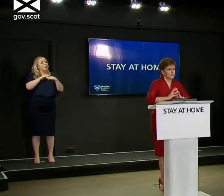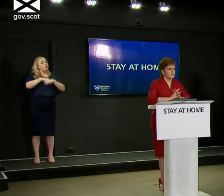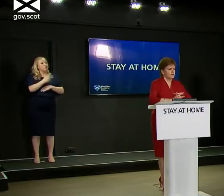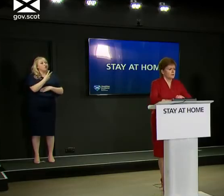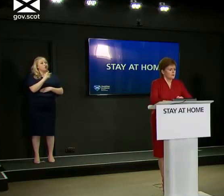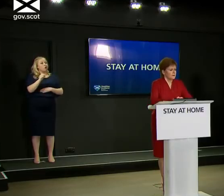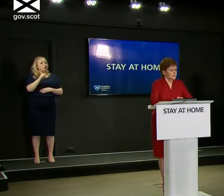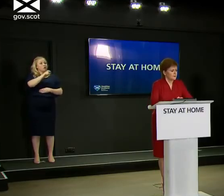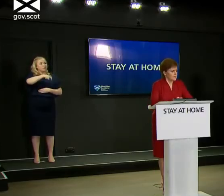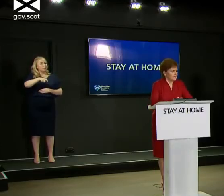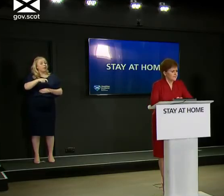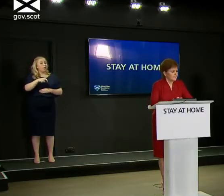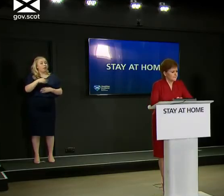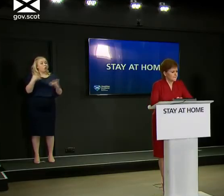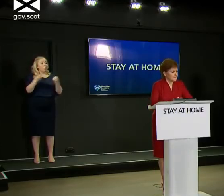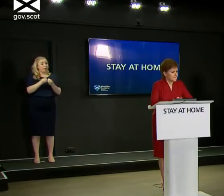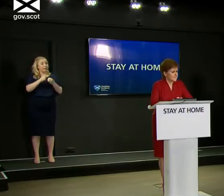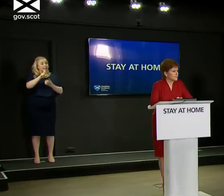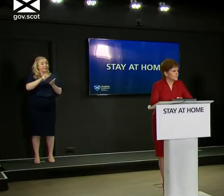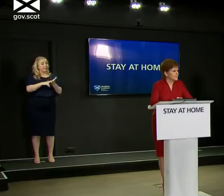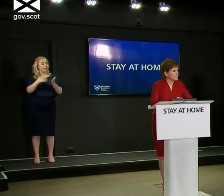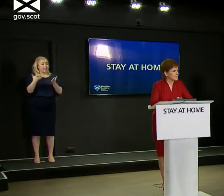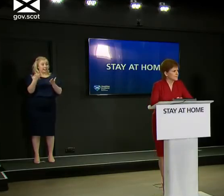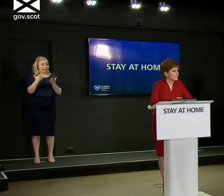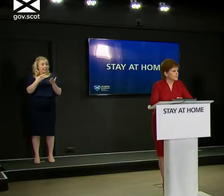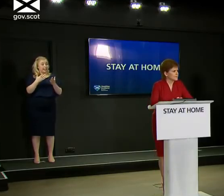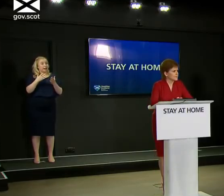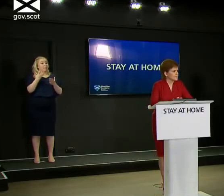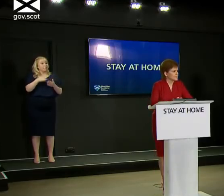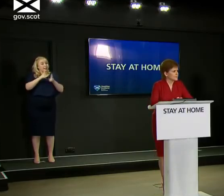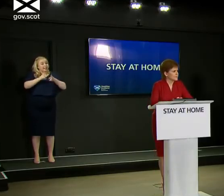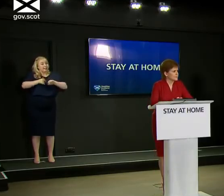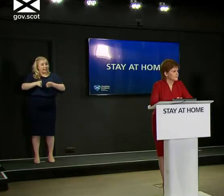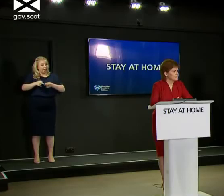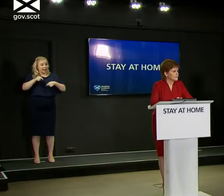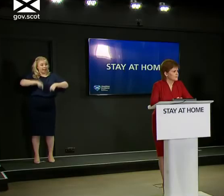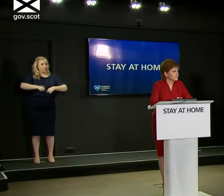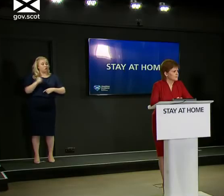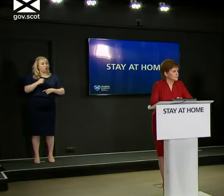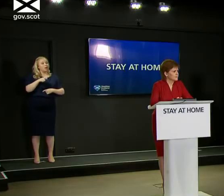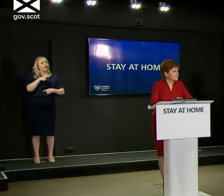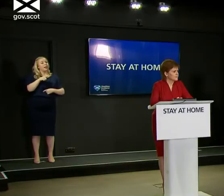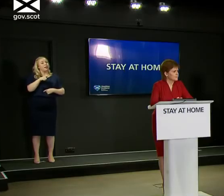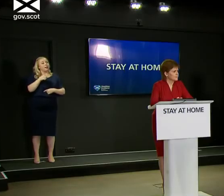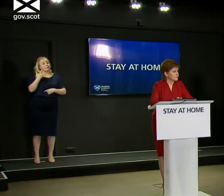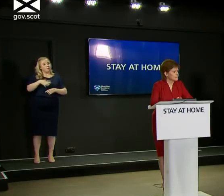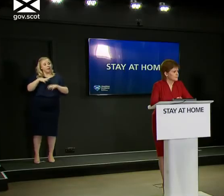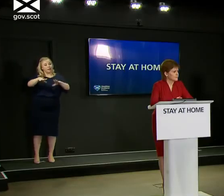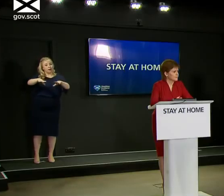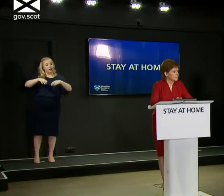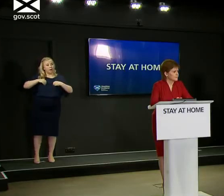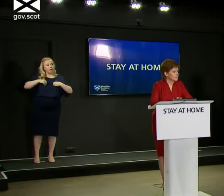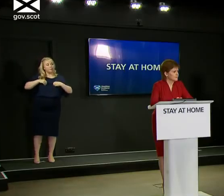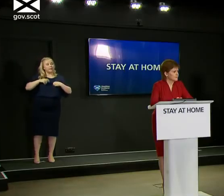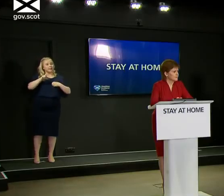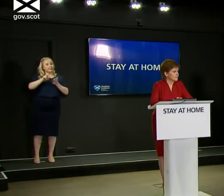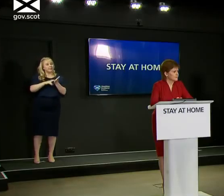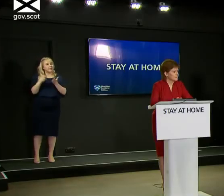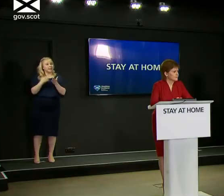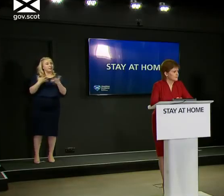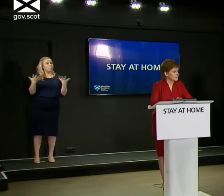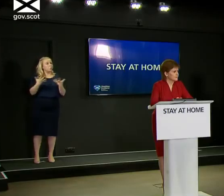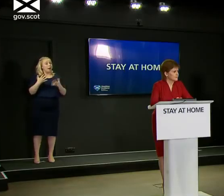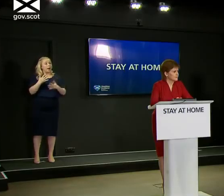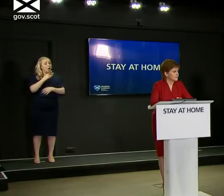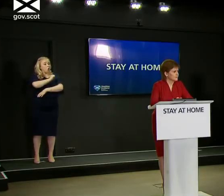died in Scotland, having picked up the virus in hospital wards that were supposed to be COVID-free, and how you would explain